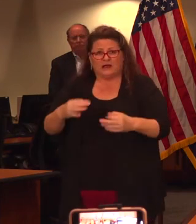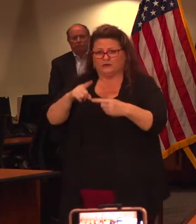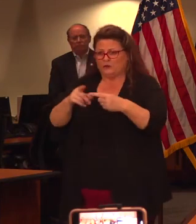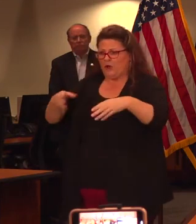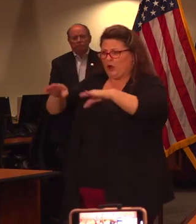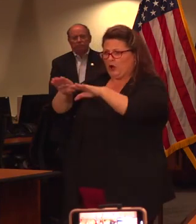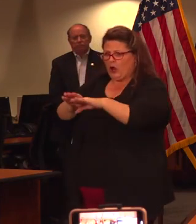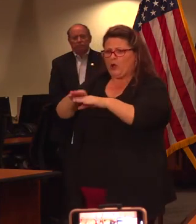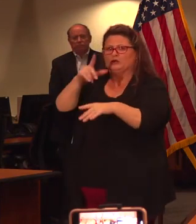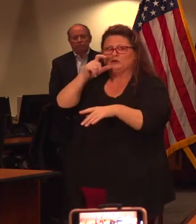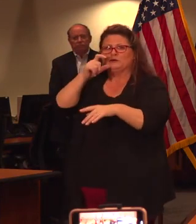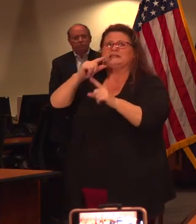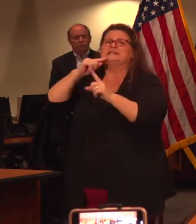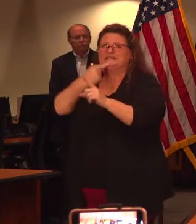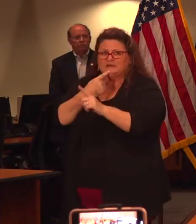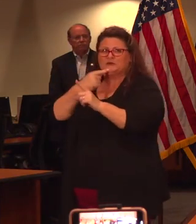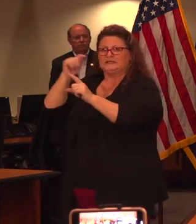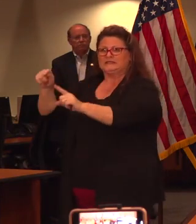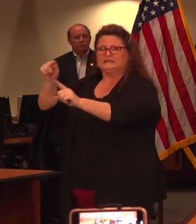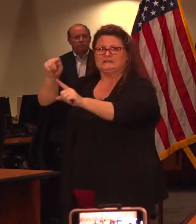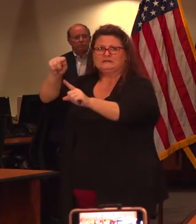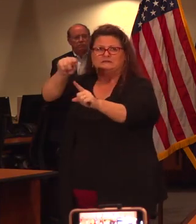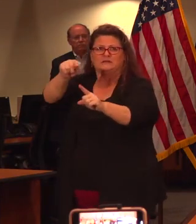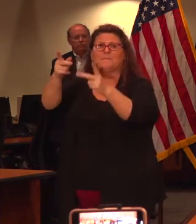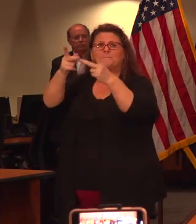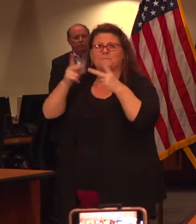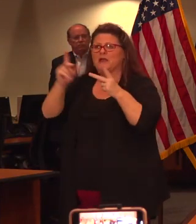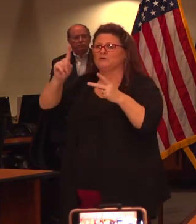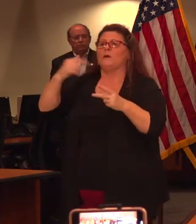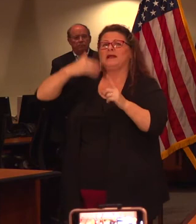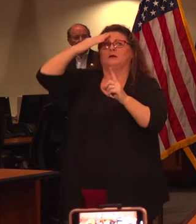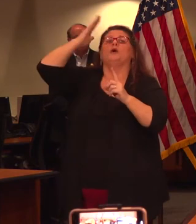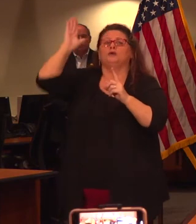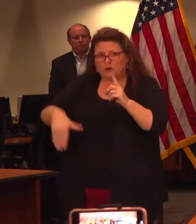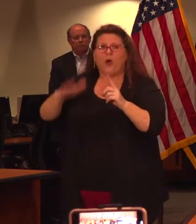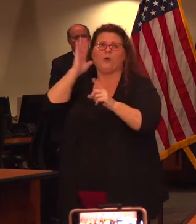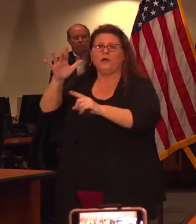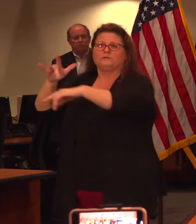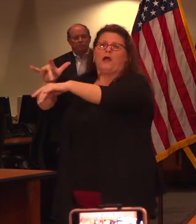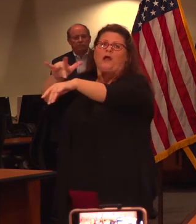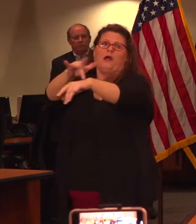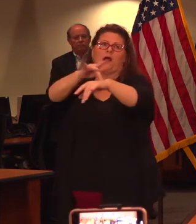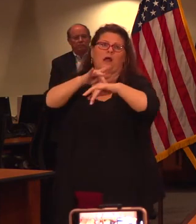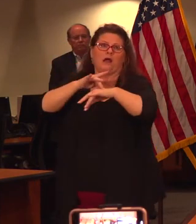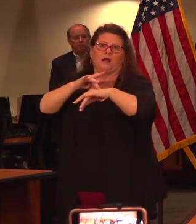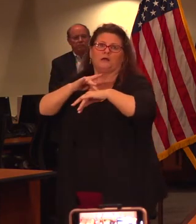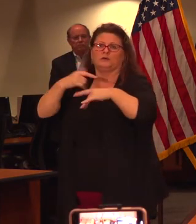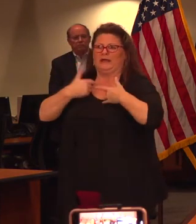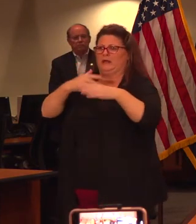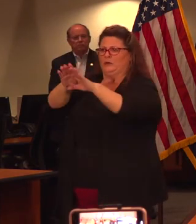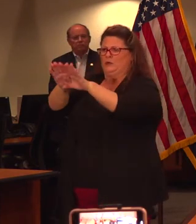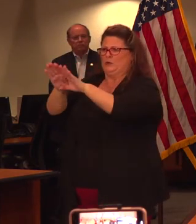those things necessary that were places where the disease would spread the quickest. We'll be